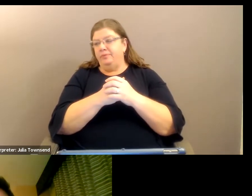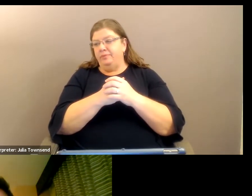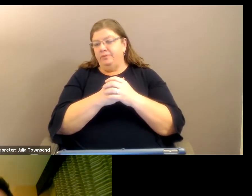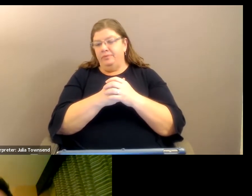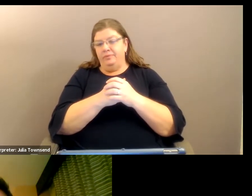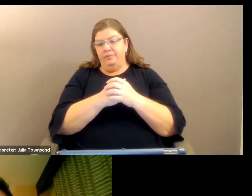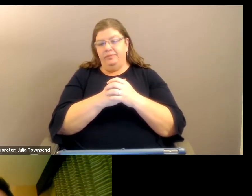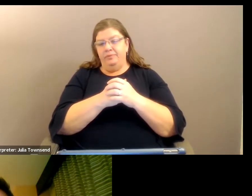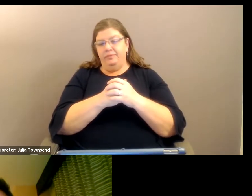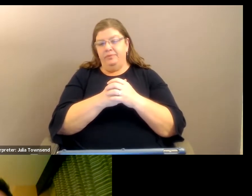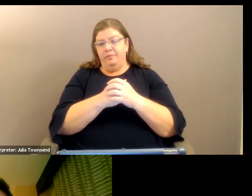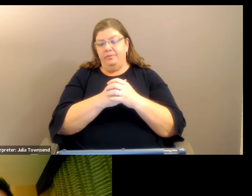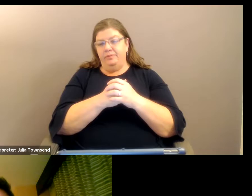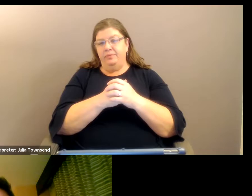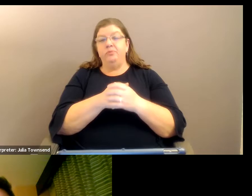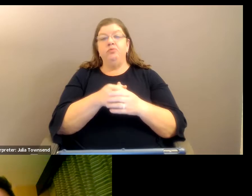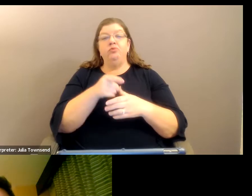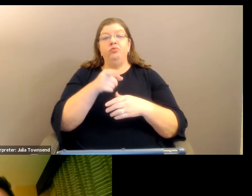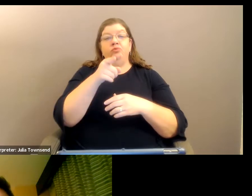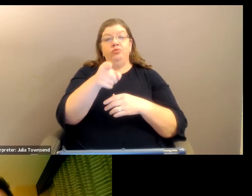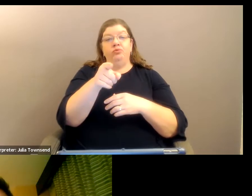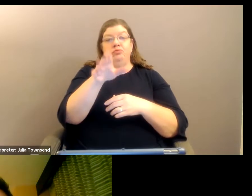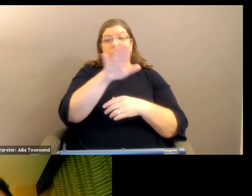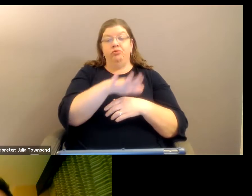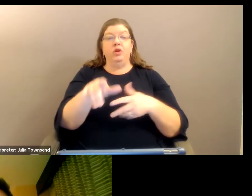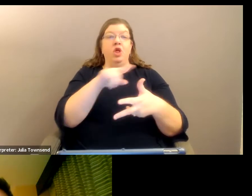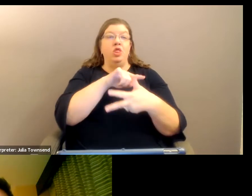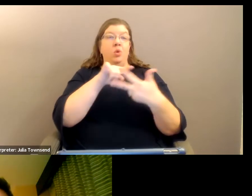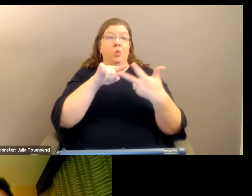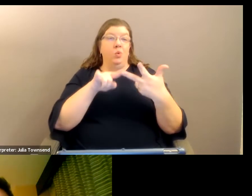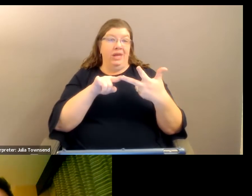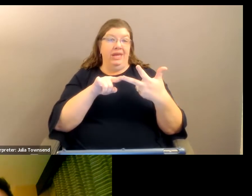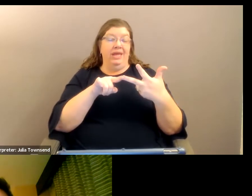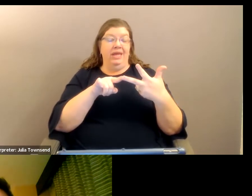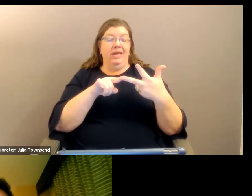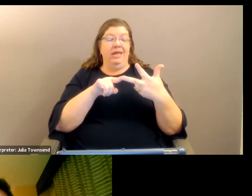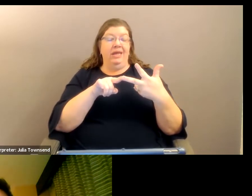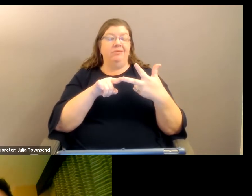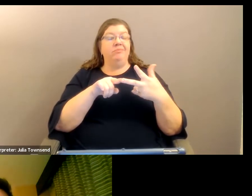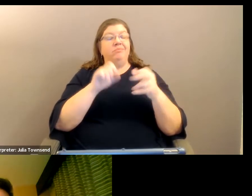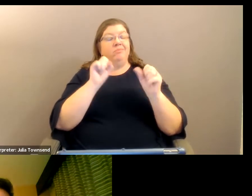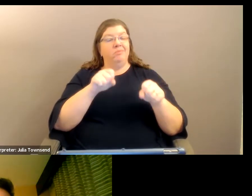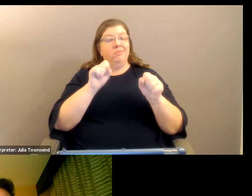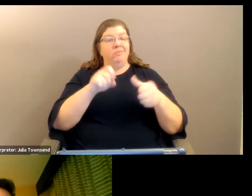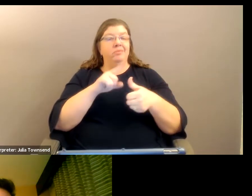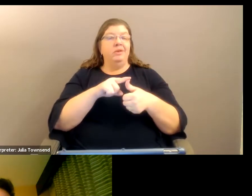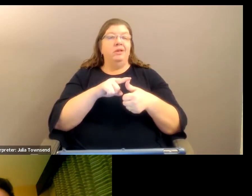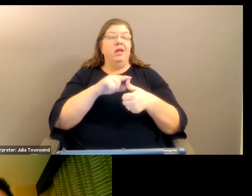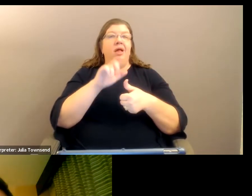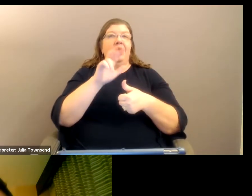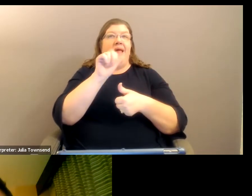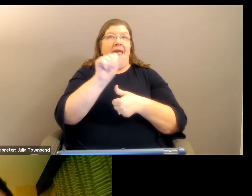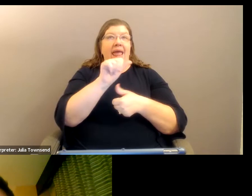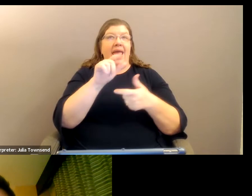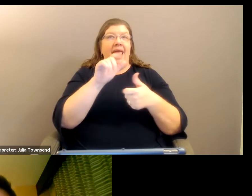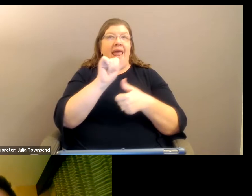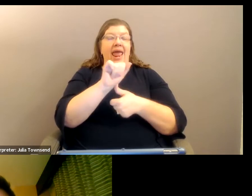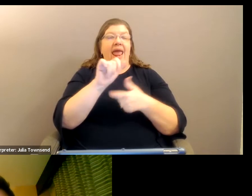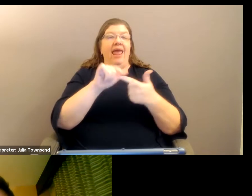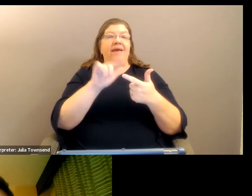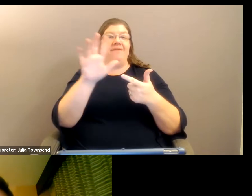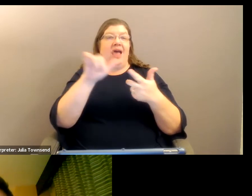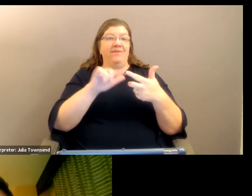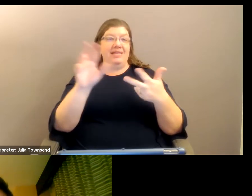So we have in front of us three scenarios that were shortlisted: Scenario A, Scenario 5, and Scenario 6.